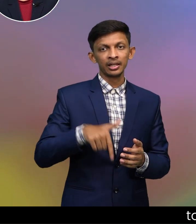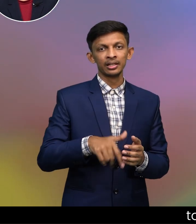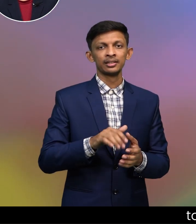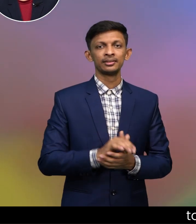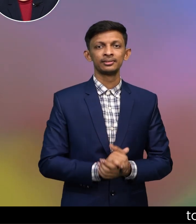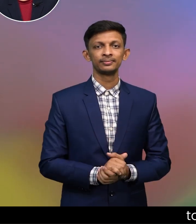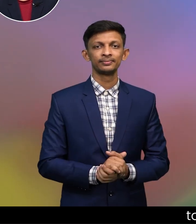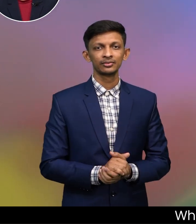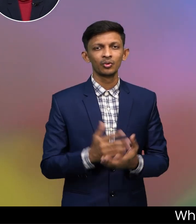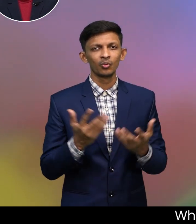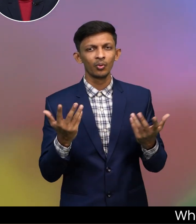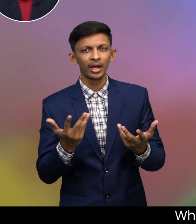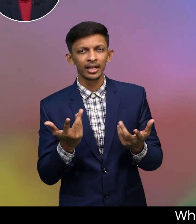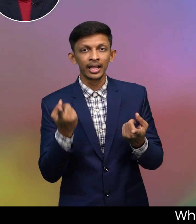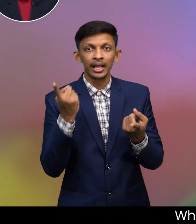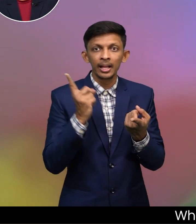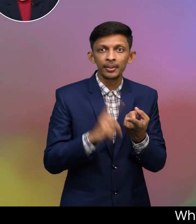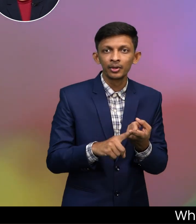calcium